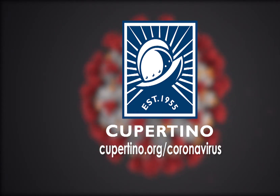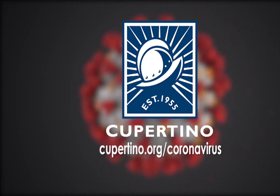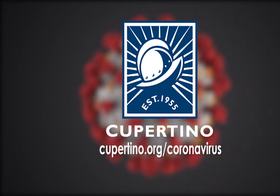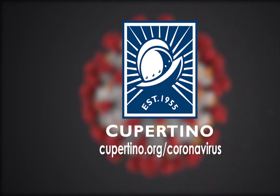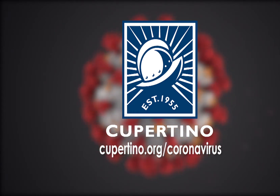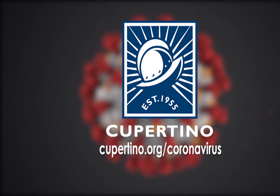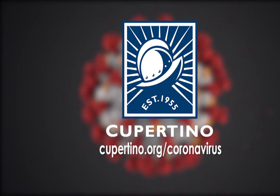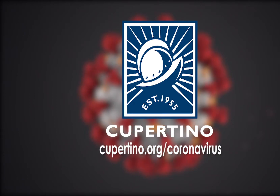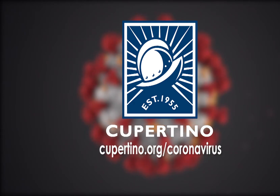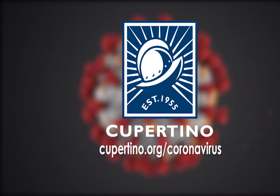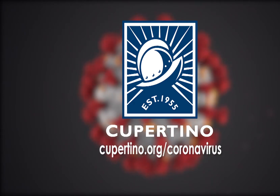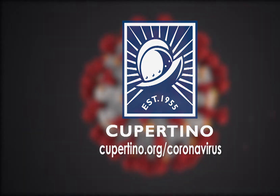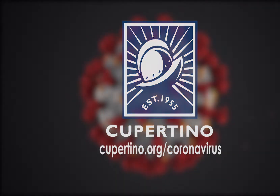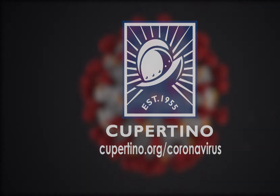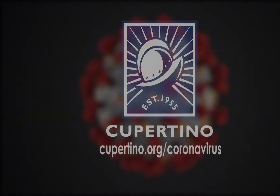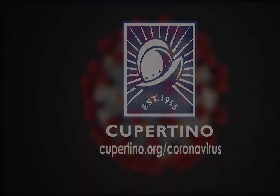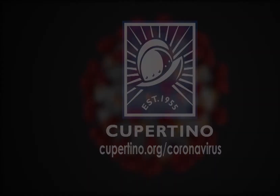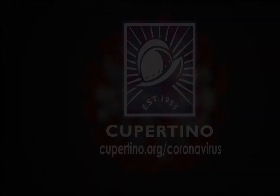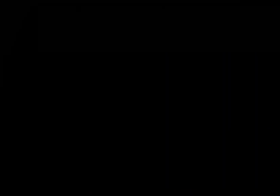cupertino.org/coronavirus.